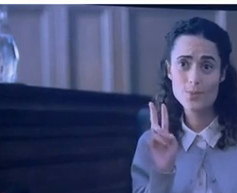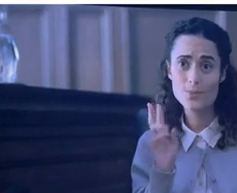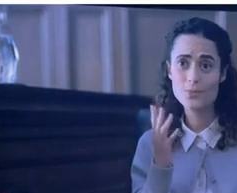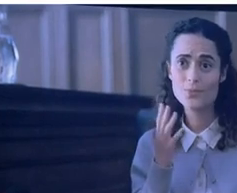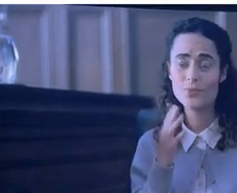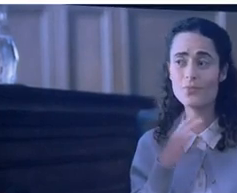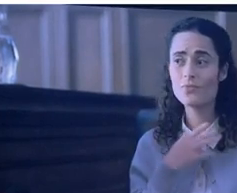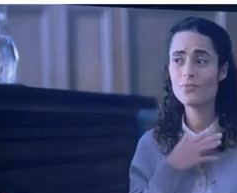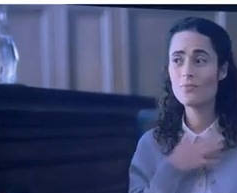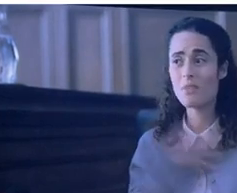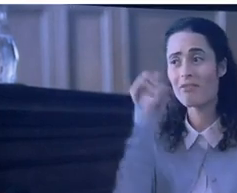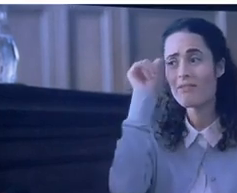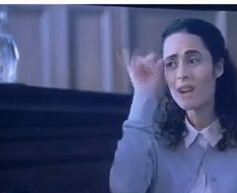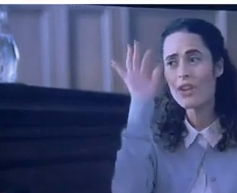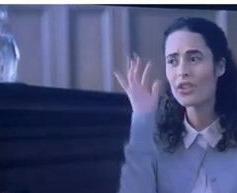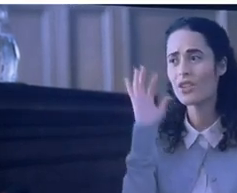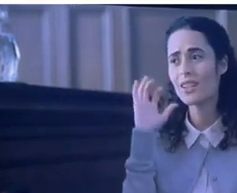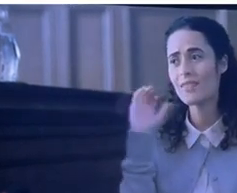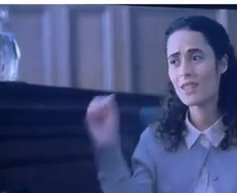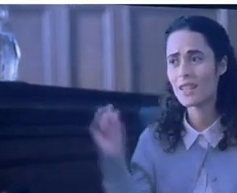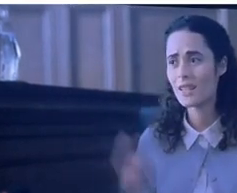When I was 2, my father left.